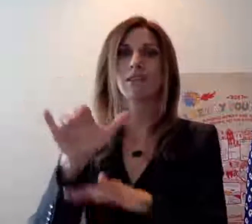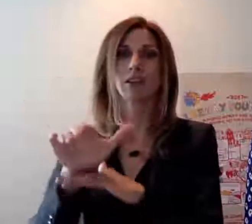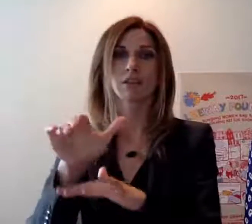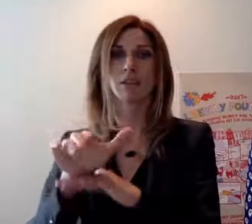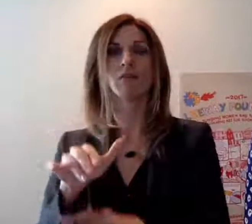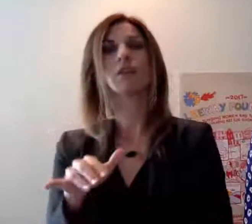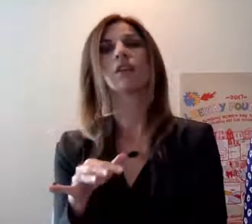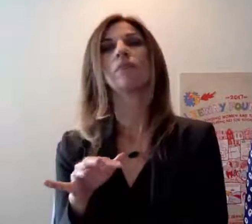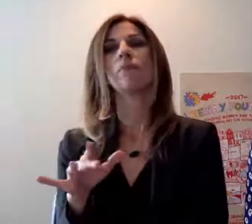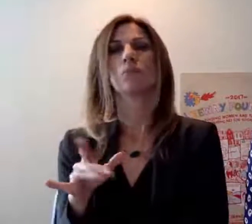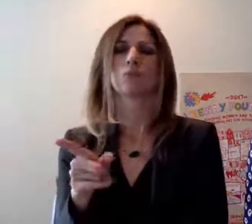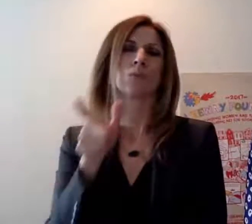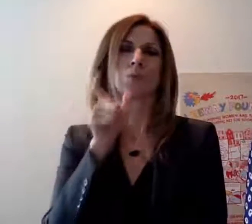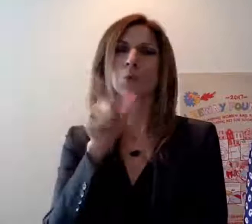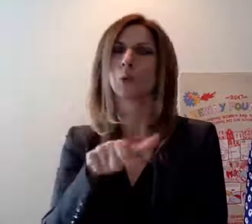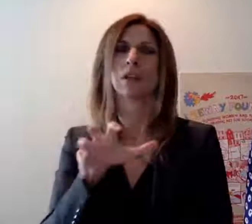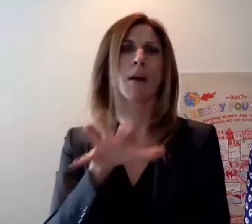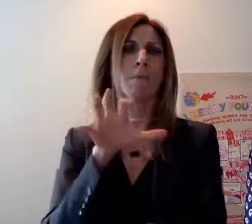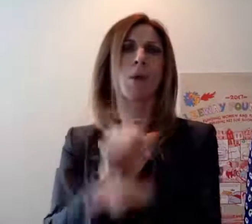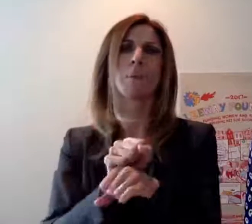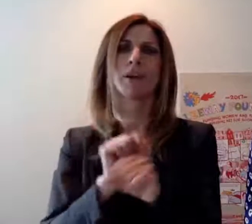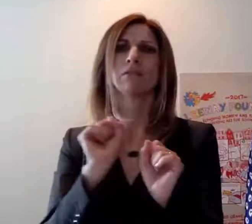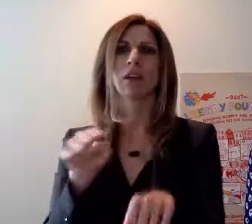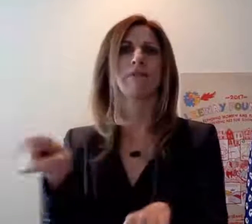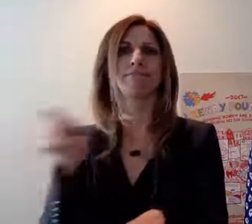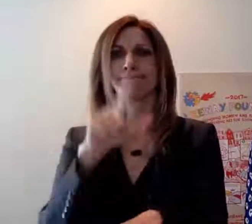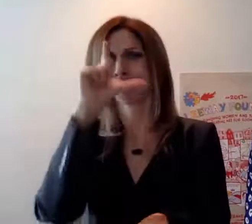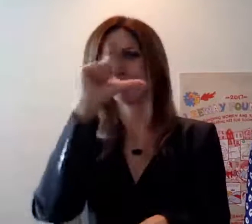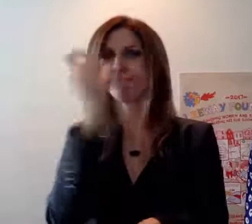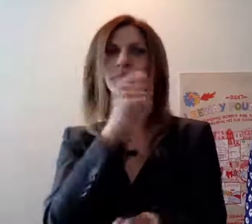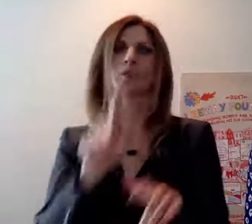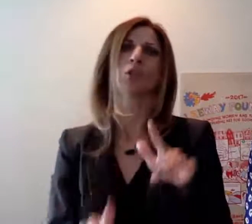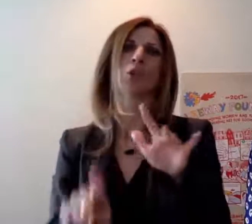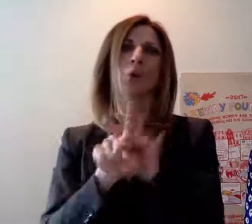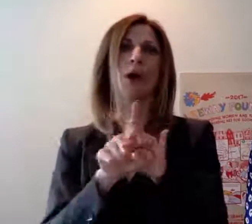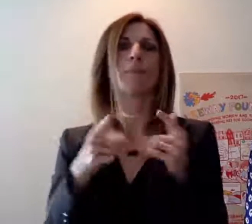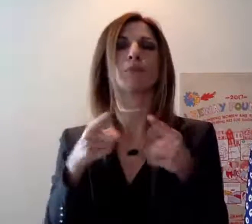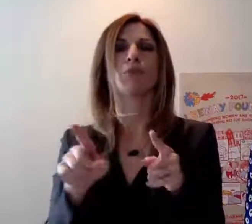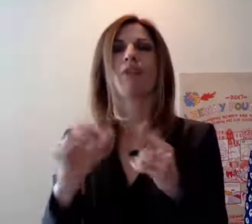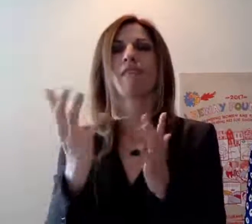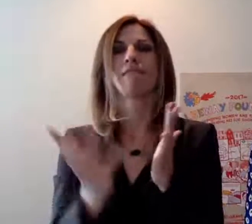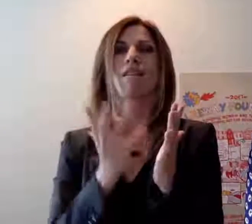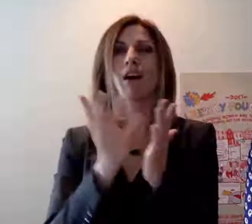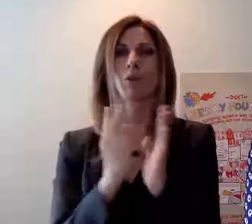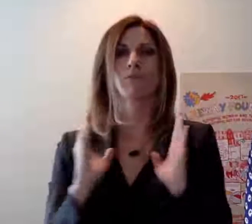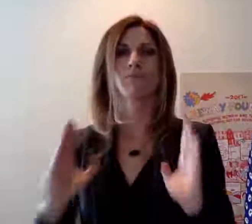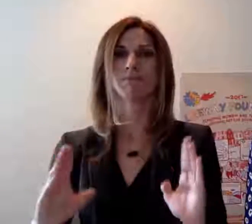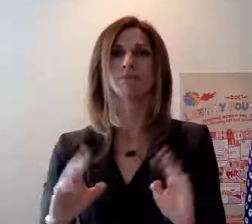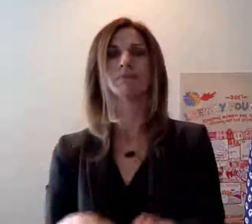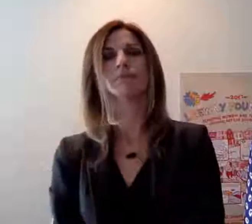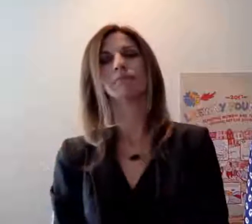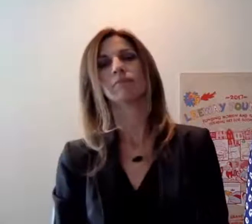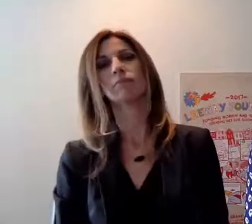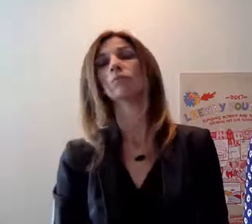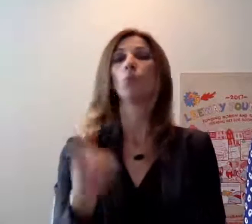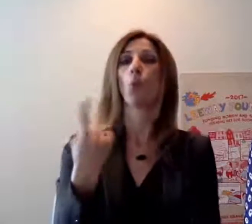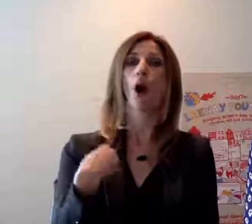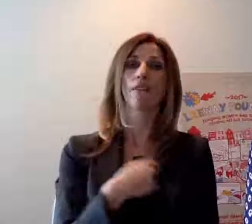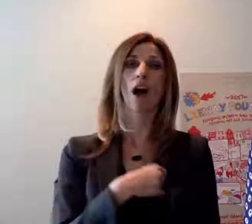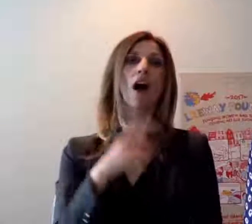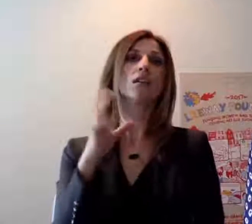p.m. And you don't need an appointment. You can just show up anytime during that 5-hour period. And one of us will